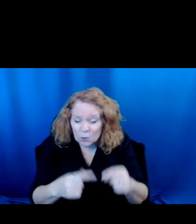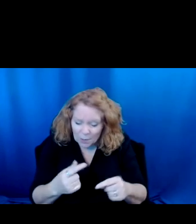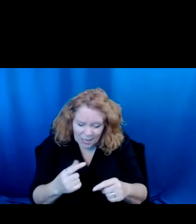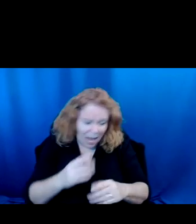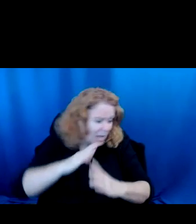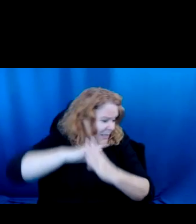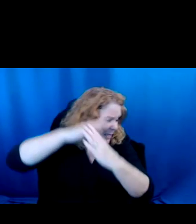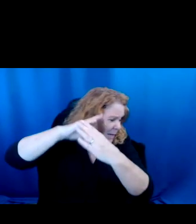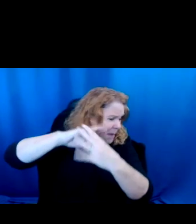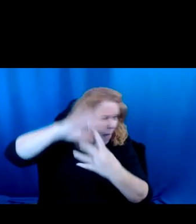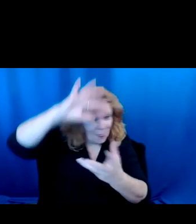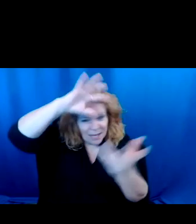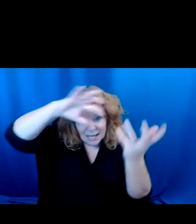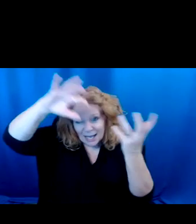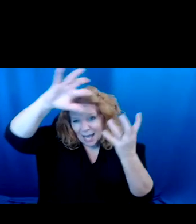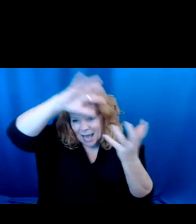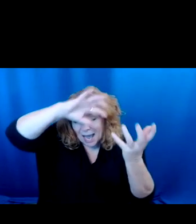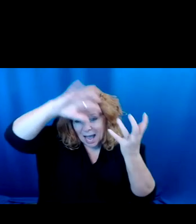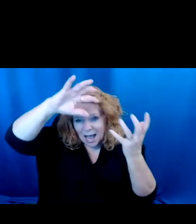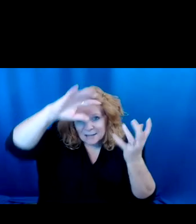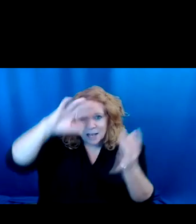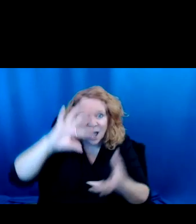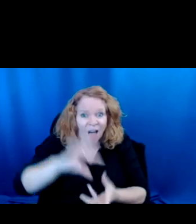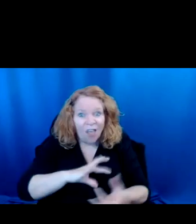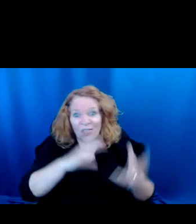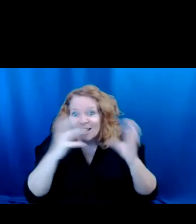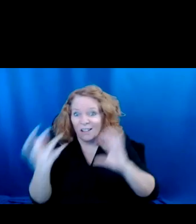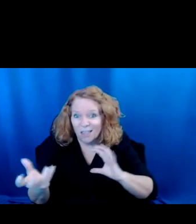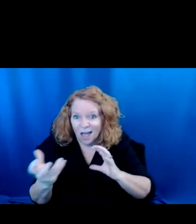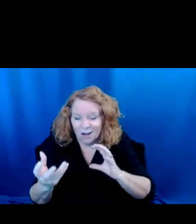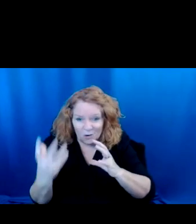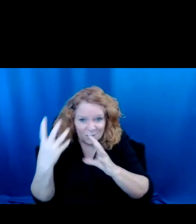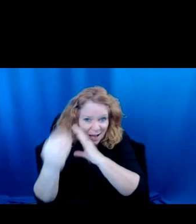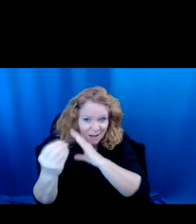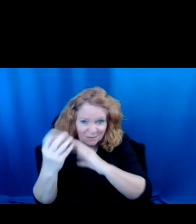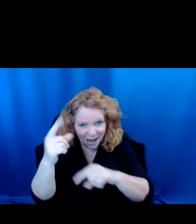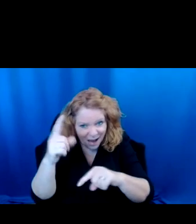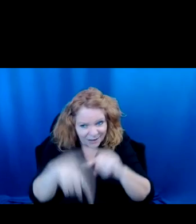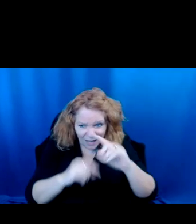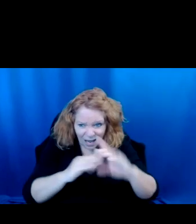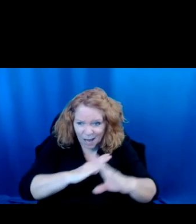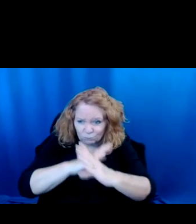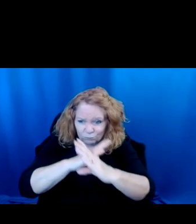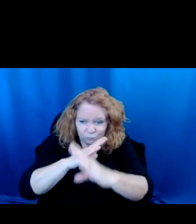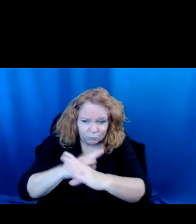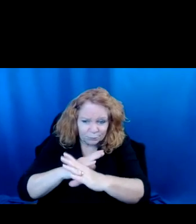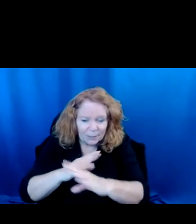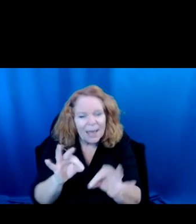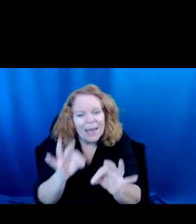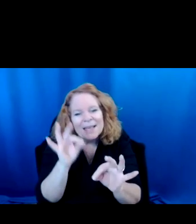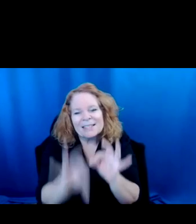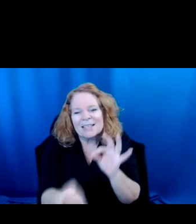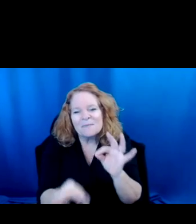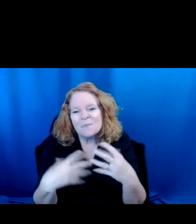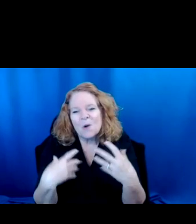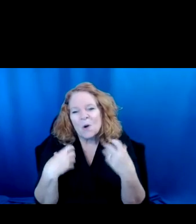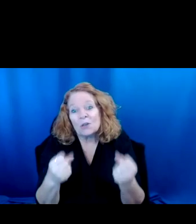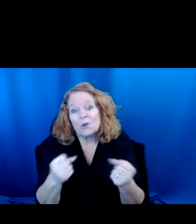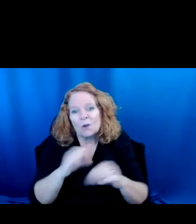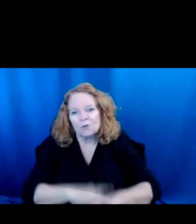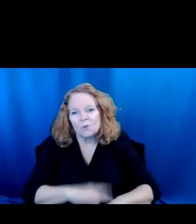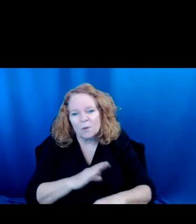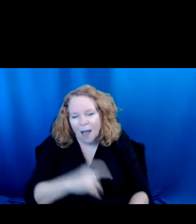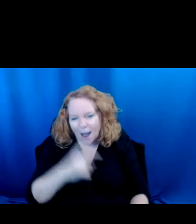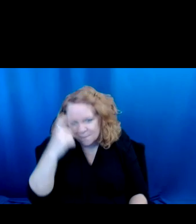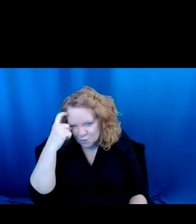the chaos and the clutter from outside, there's a simple cure to calm your